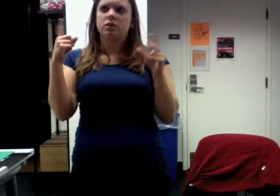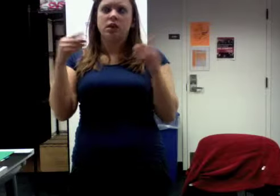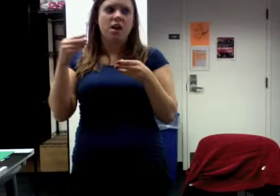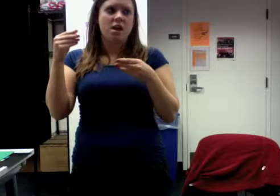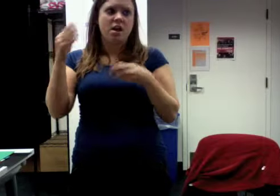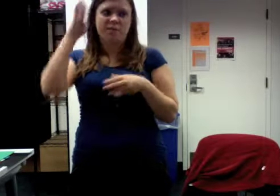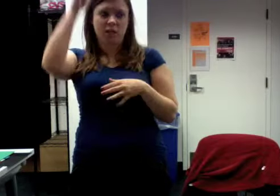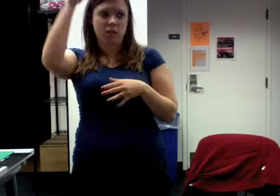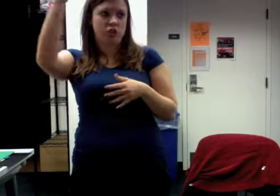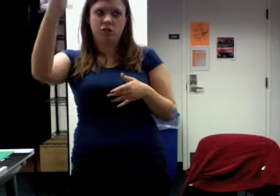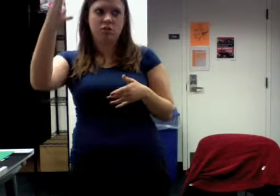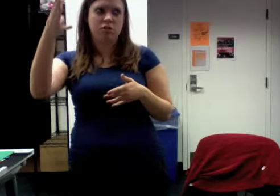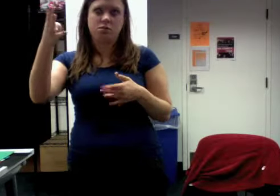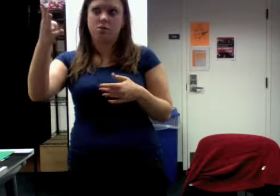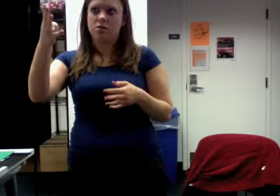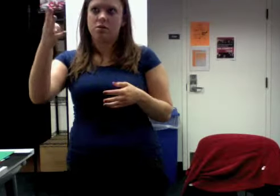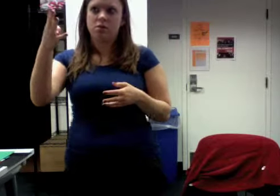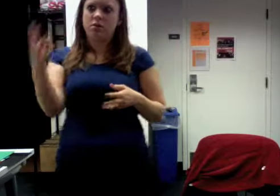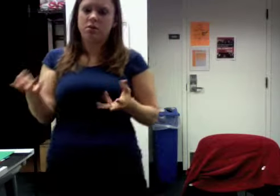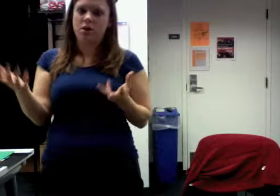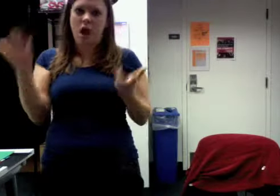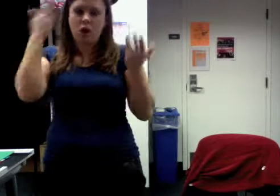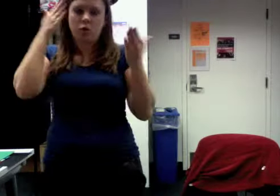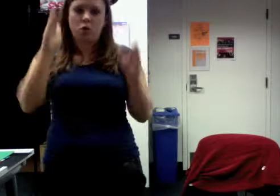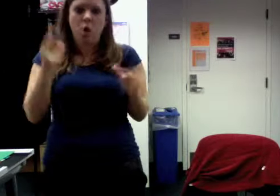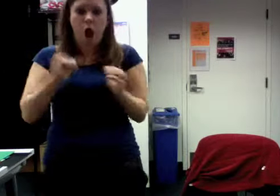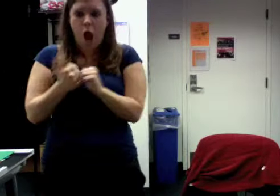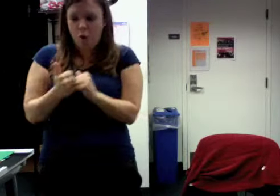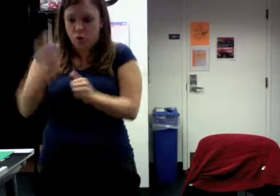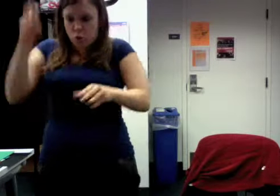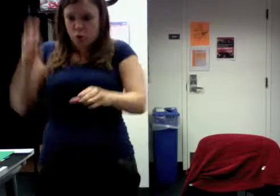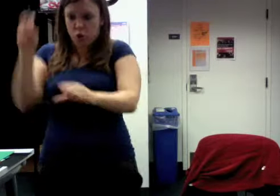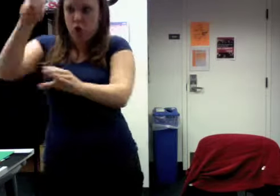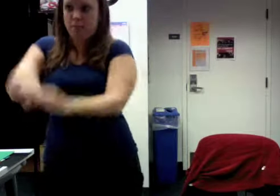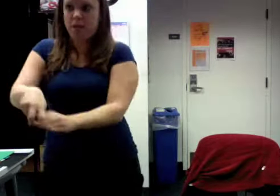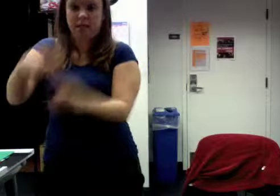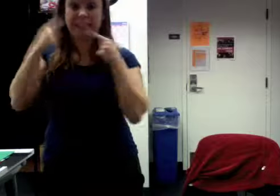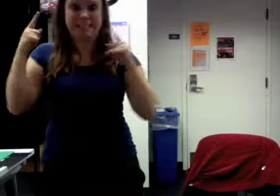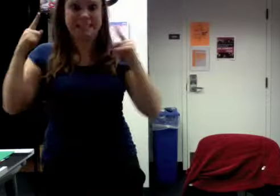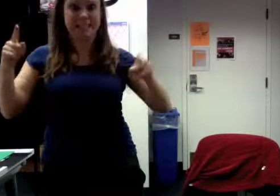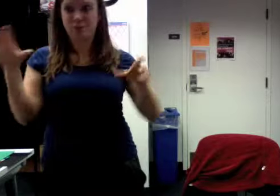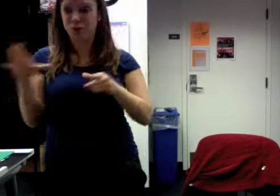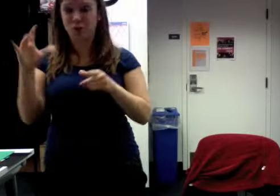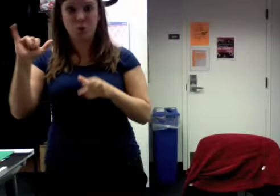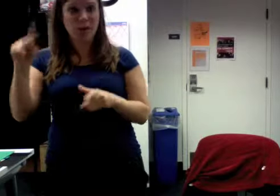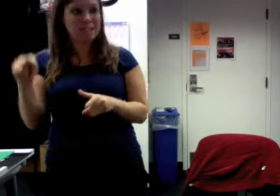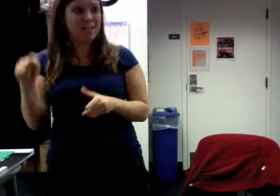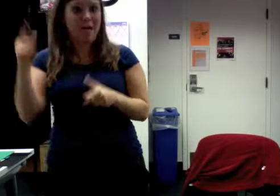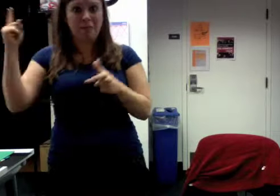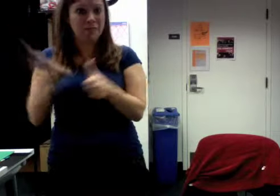occurred to you that you could sit down on your bed and just take the pants and put one leg in at a time and then stand up and pull